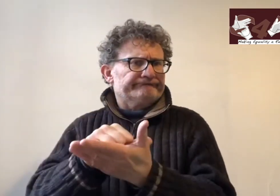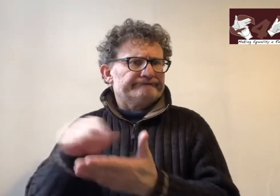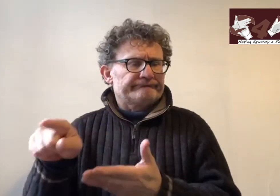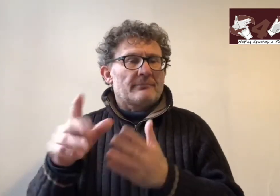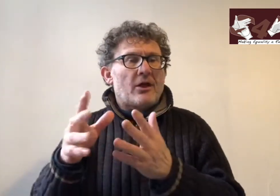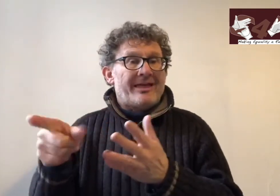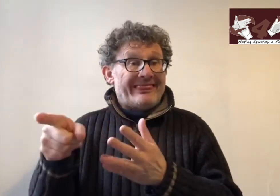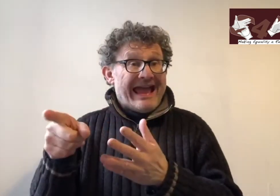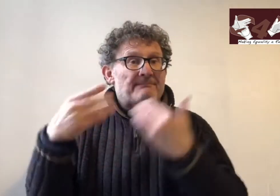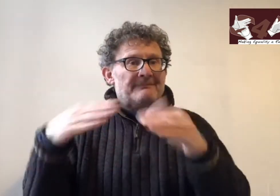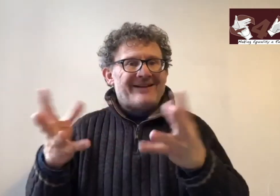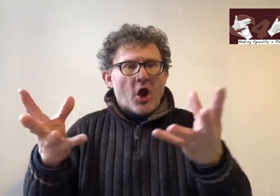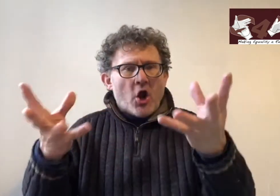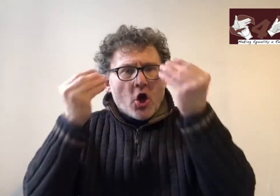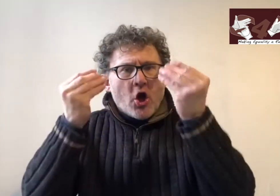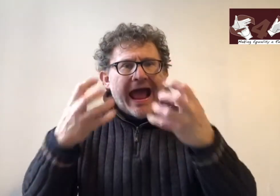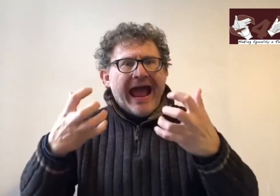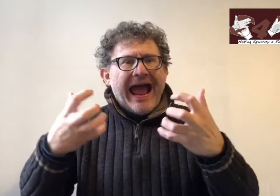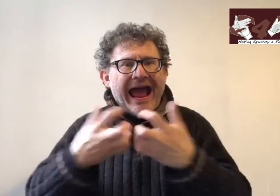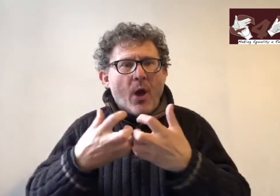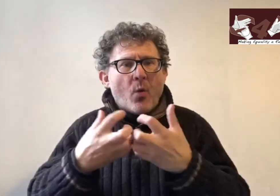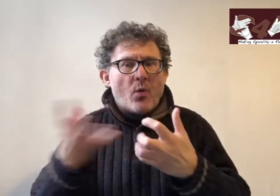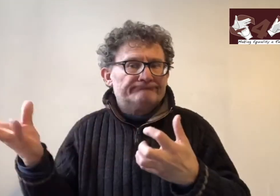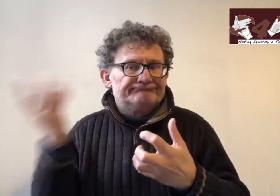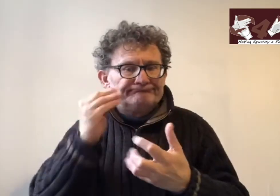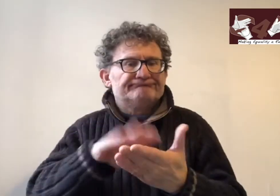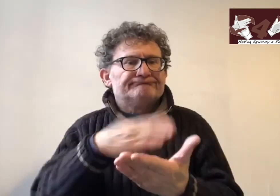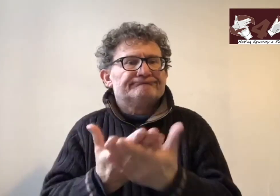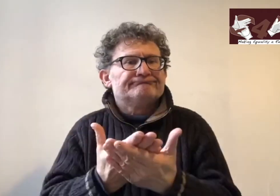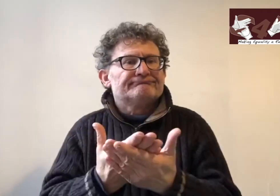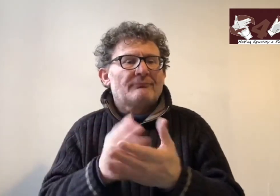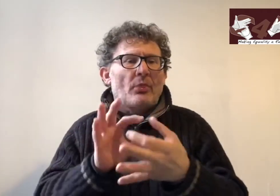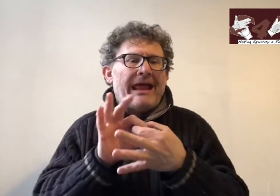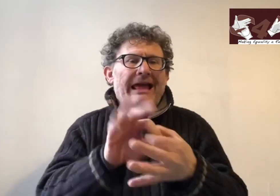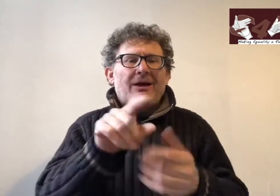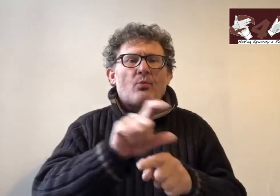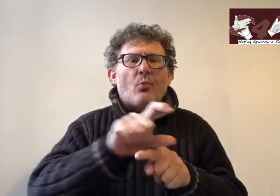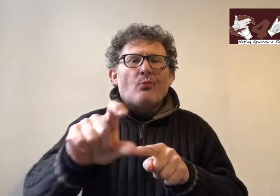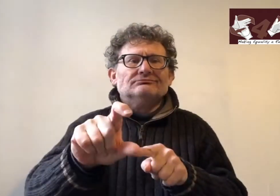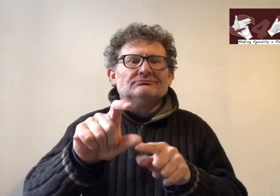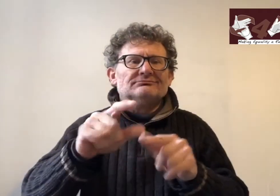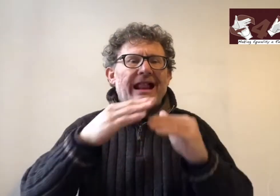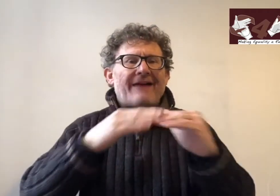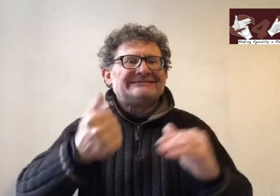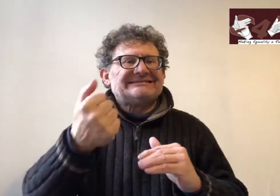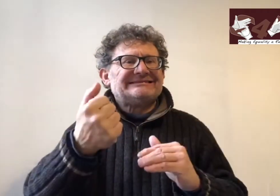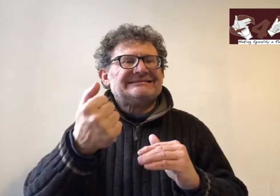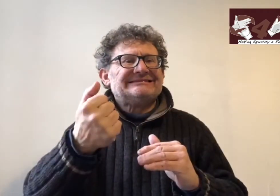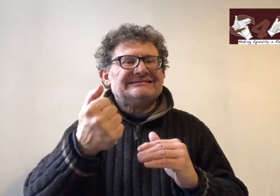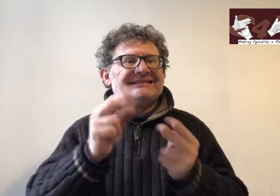interpreter, they will have had the necessary training and experience in how to interpret.